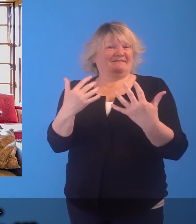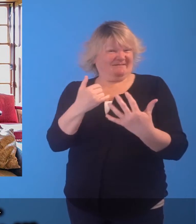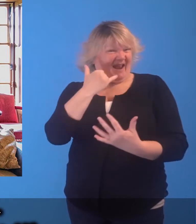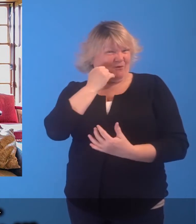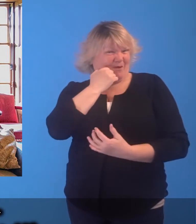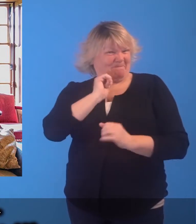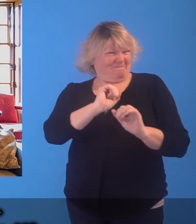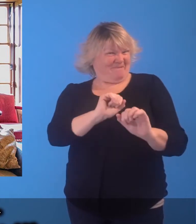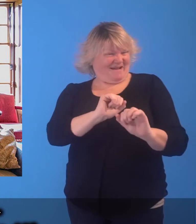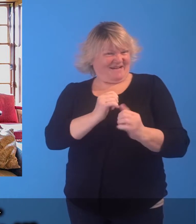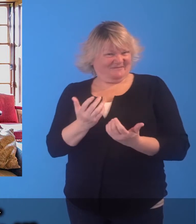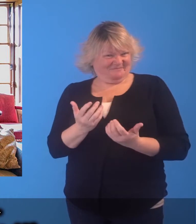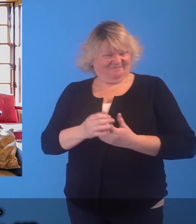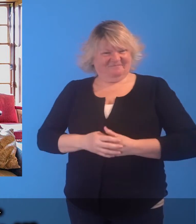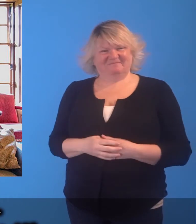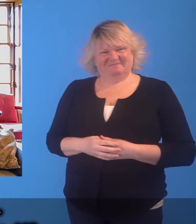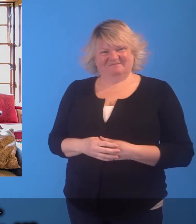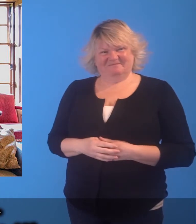1827.